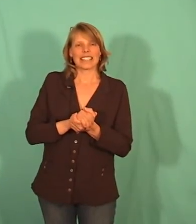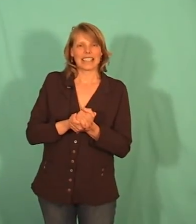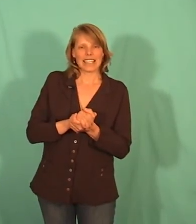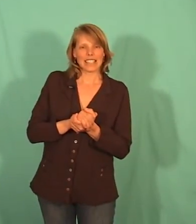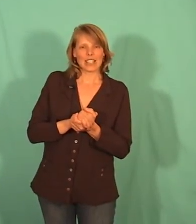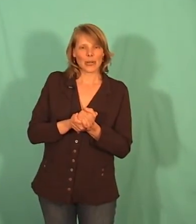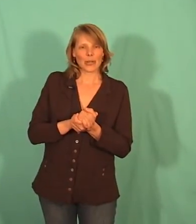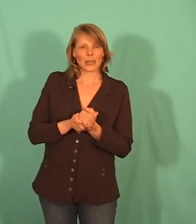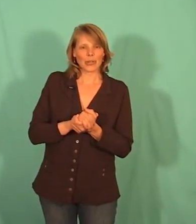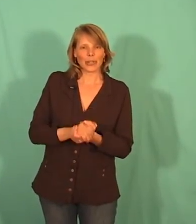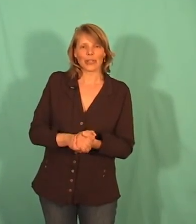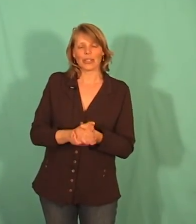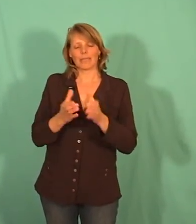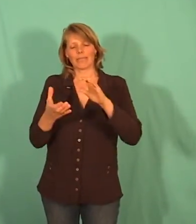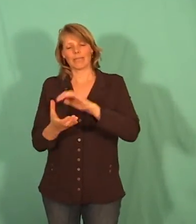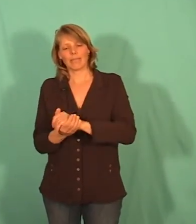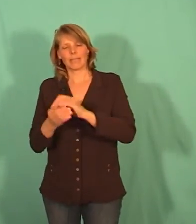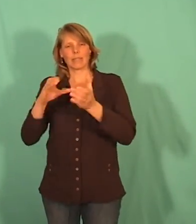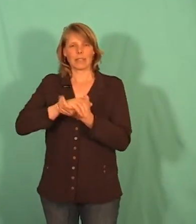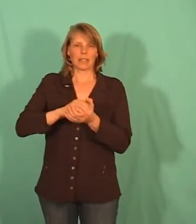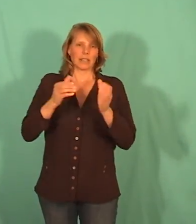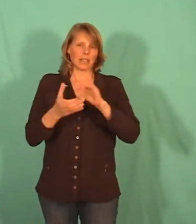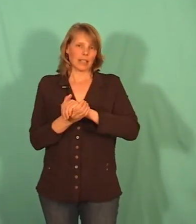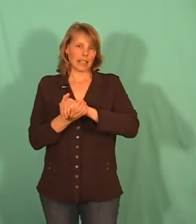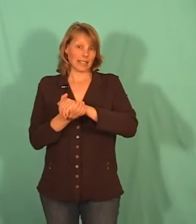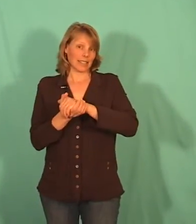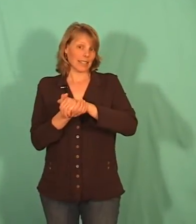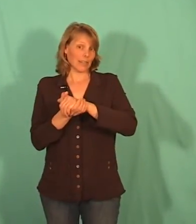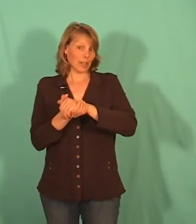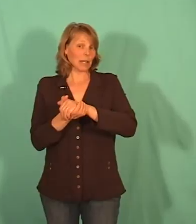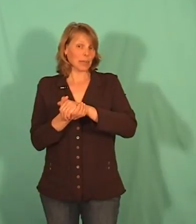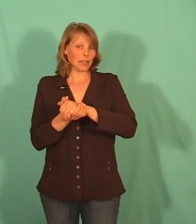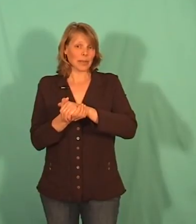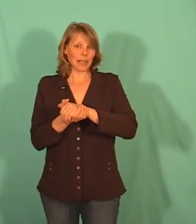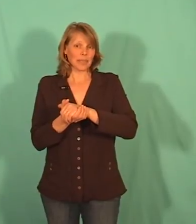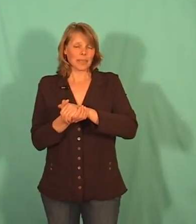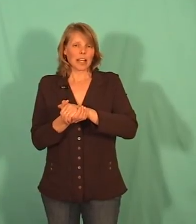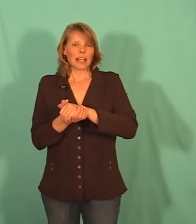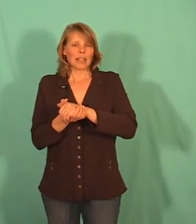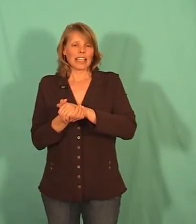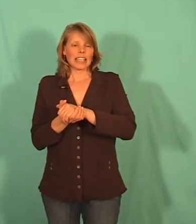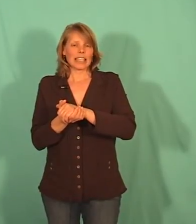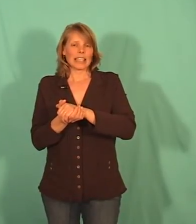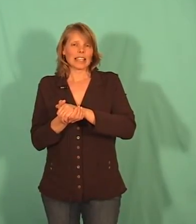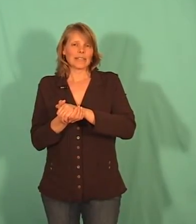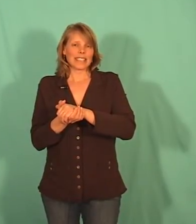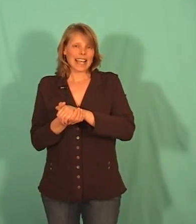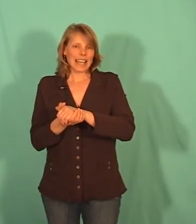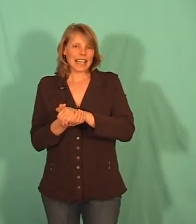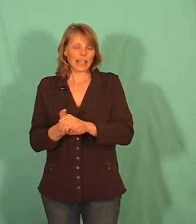tastes so good. And this is a sign for hamburger, right? Eat it every day,